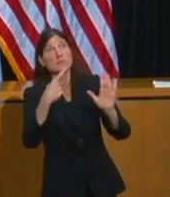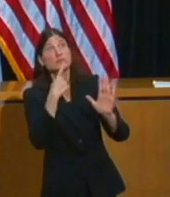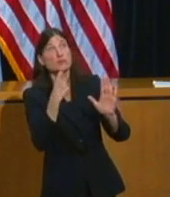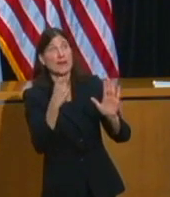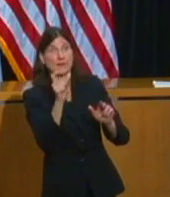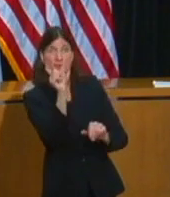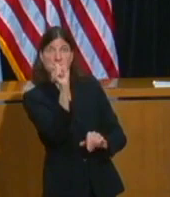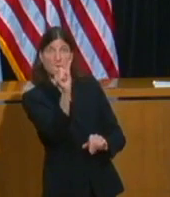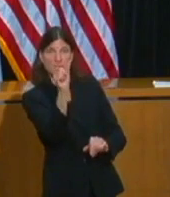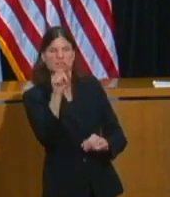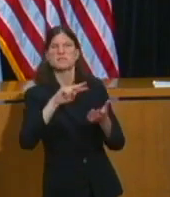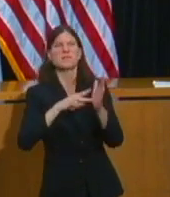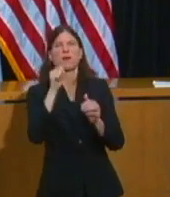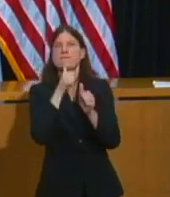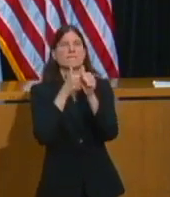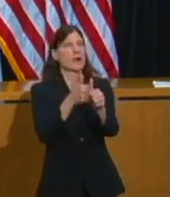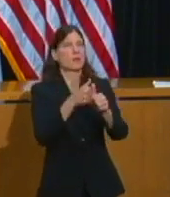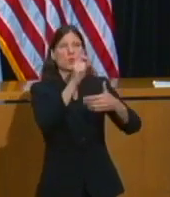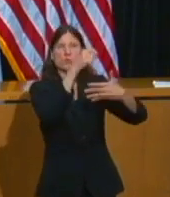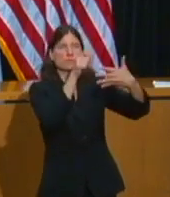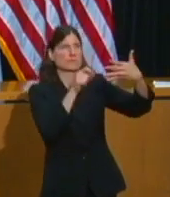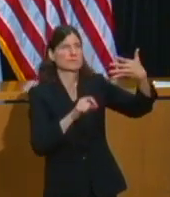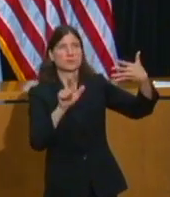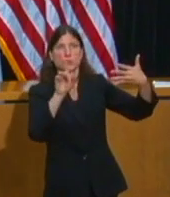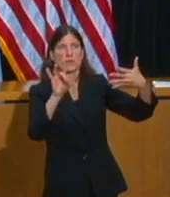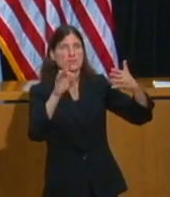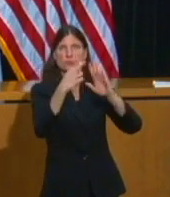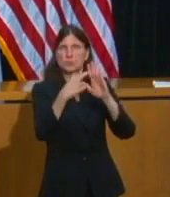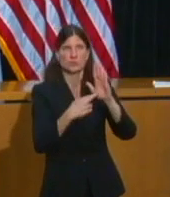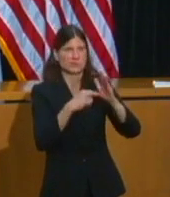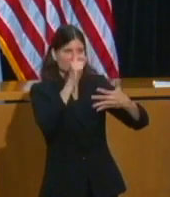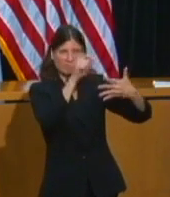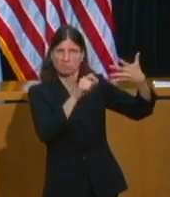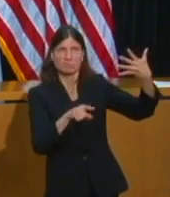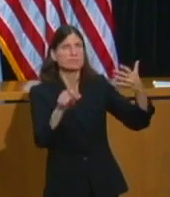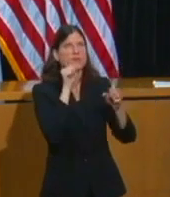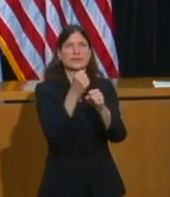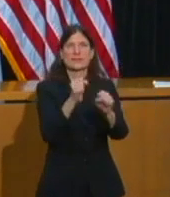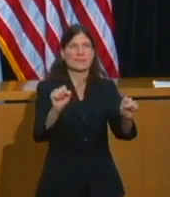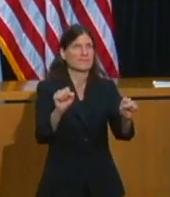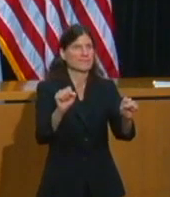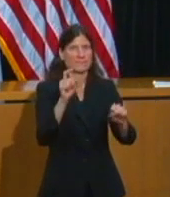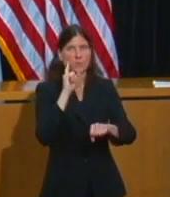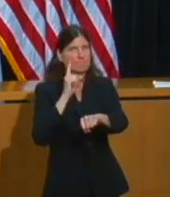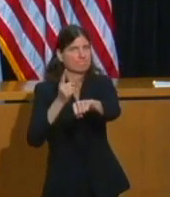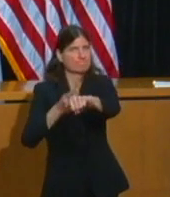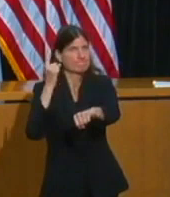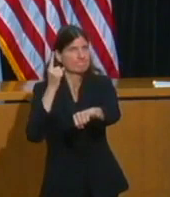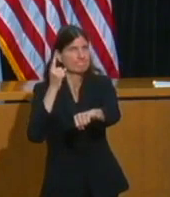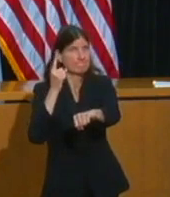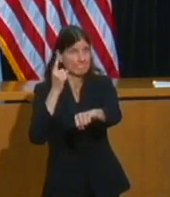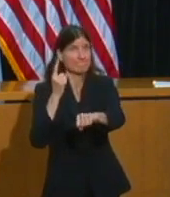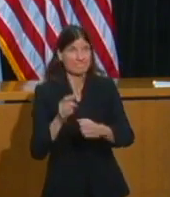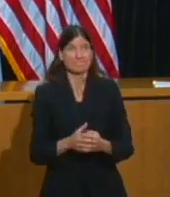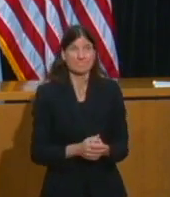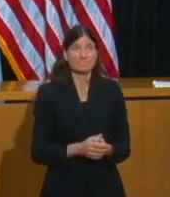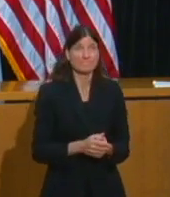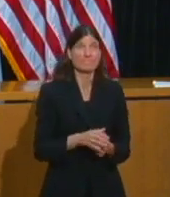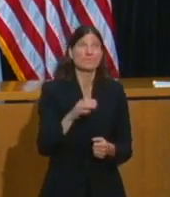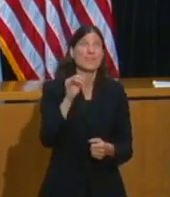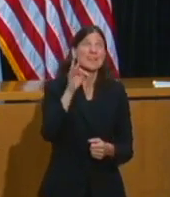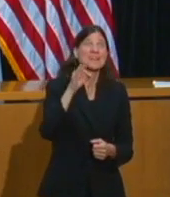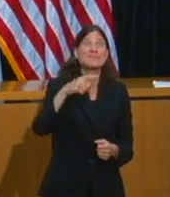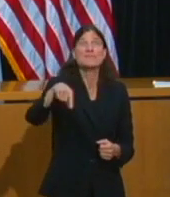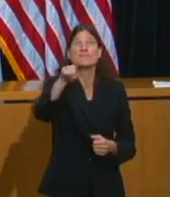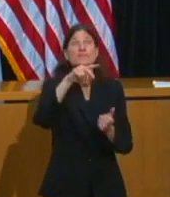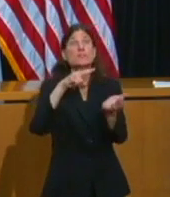category would have received a high enough score to be in green if they had not missed that one core measure of competency. In